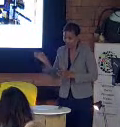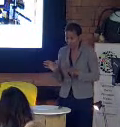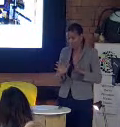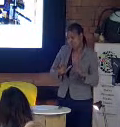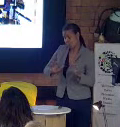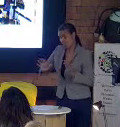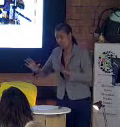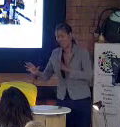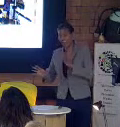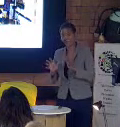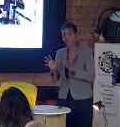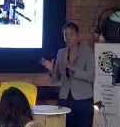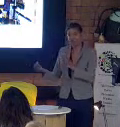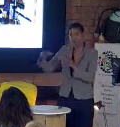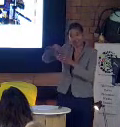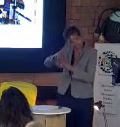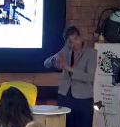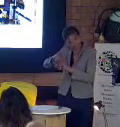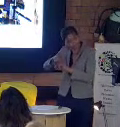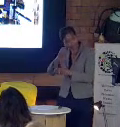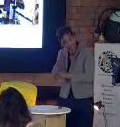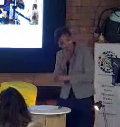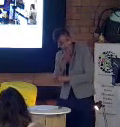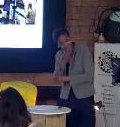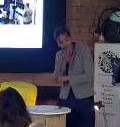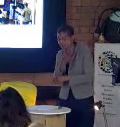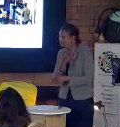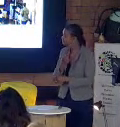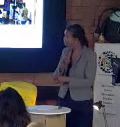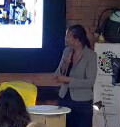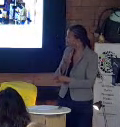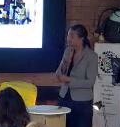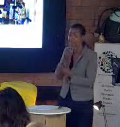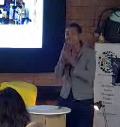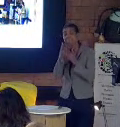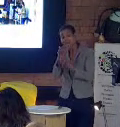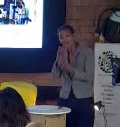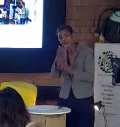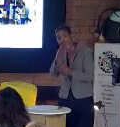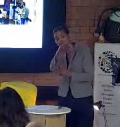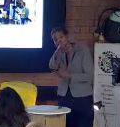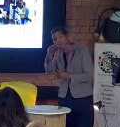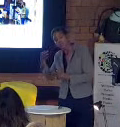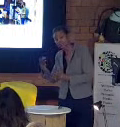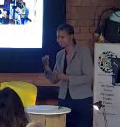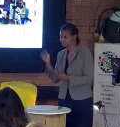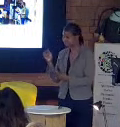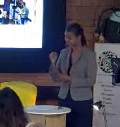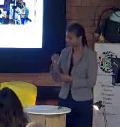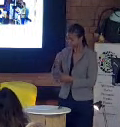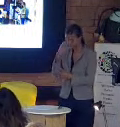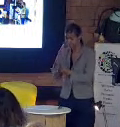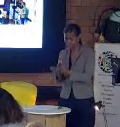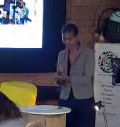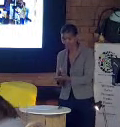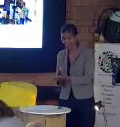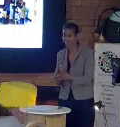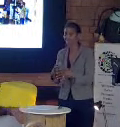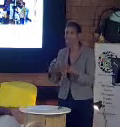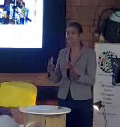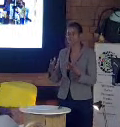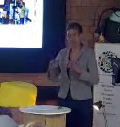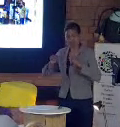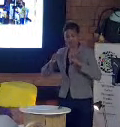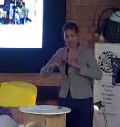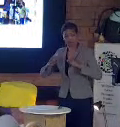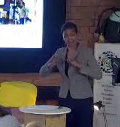Yeah, thank you for this question. Yeah, definitely. So in terms of preparing in advance, it